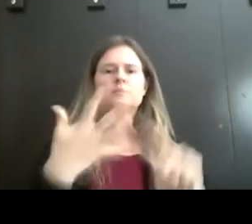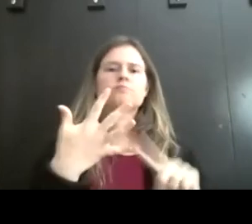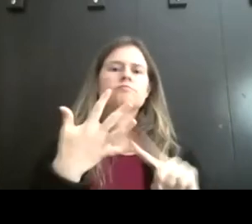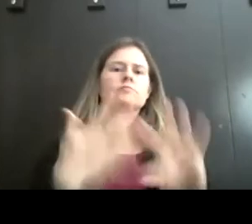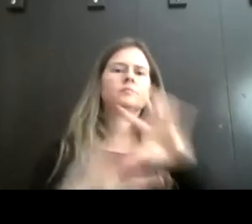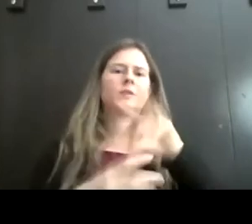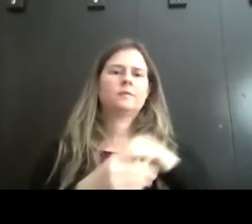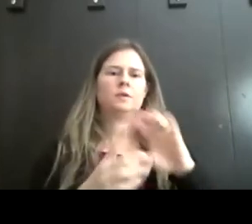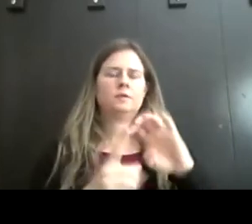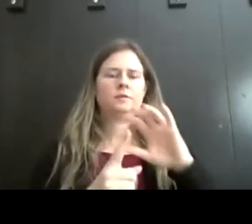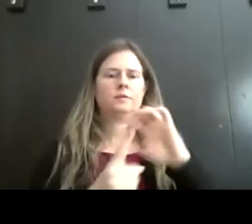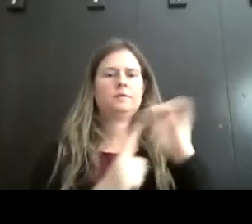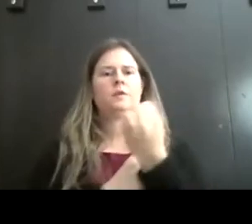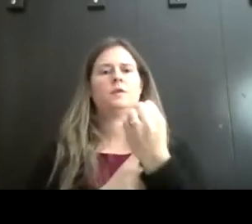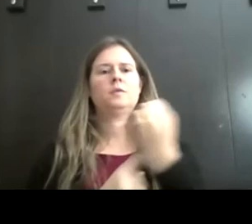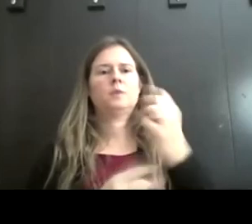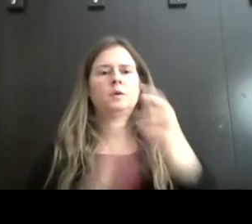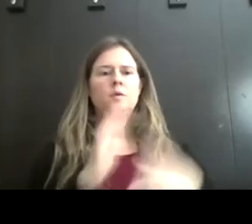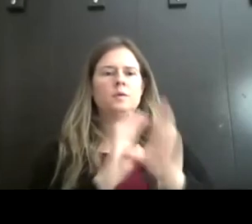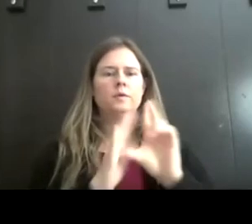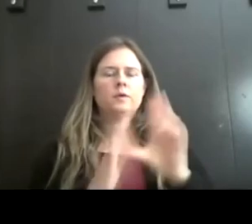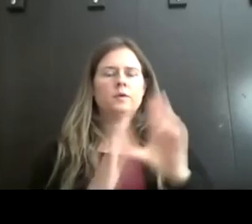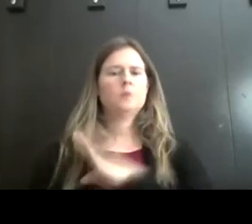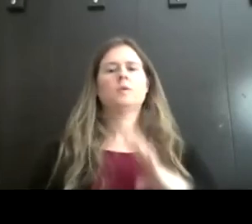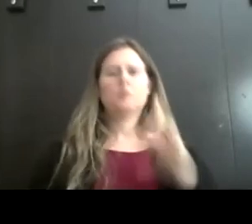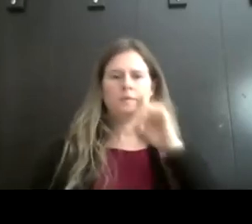Environmental Review Board for the City of Malibu.